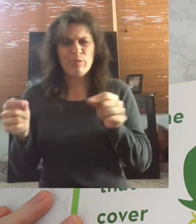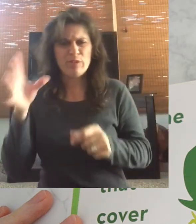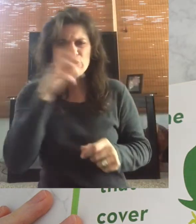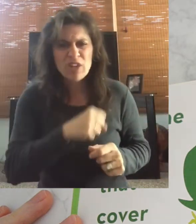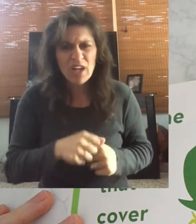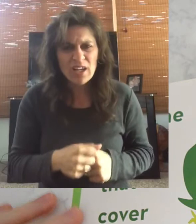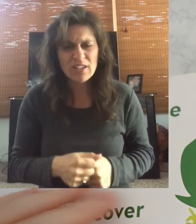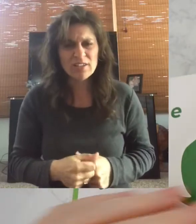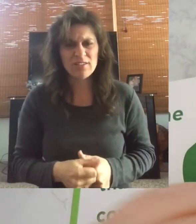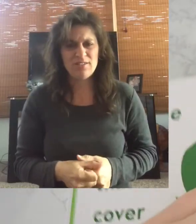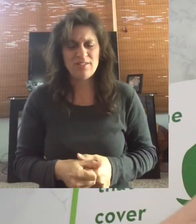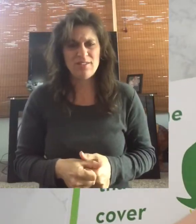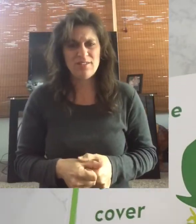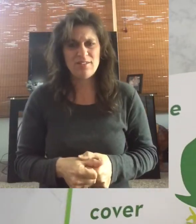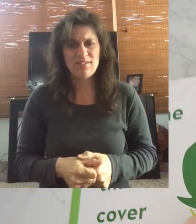that?